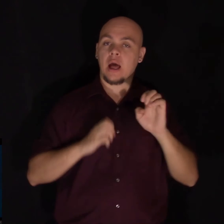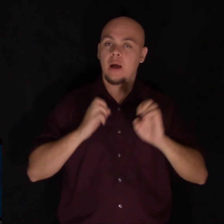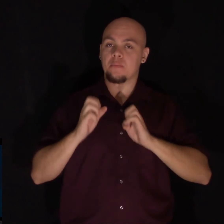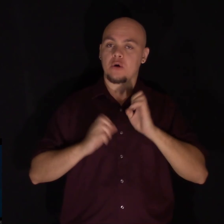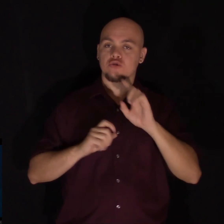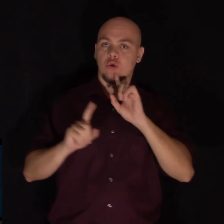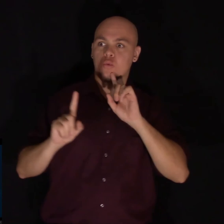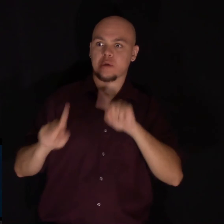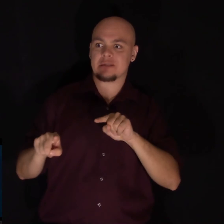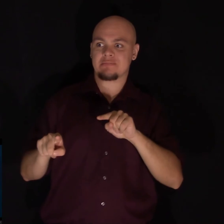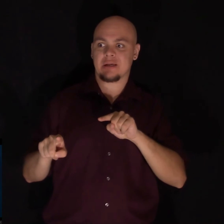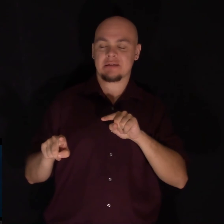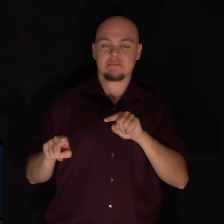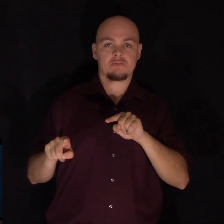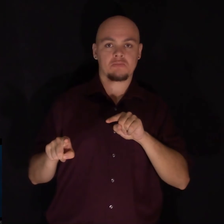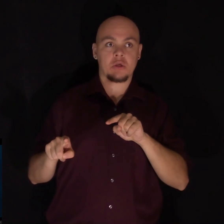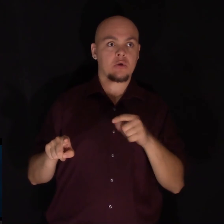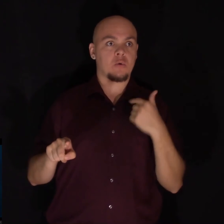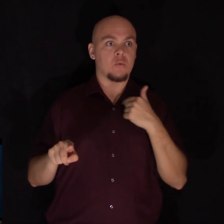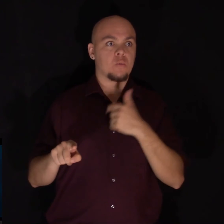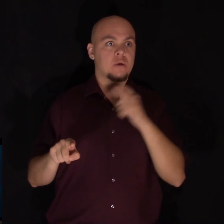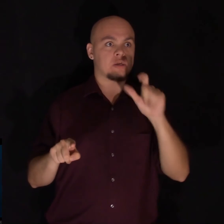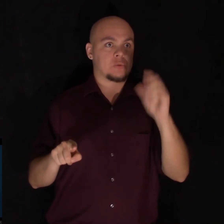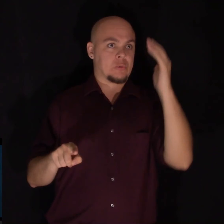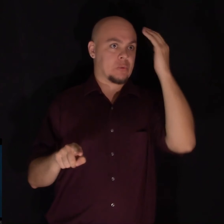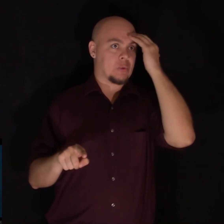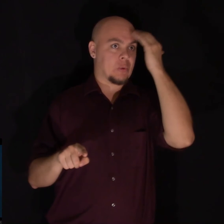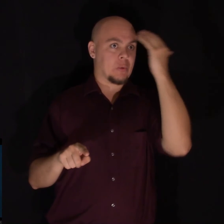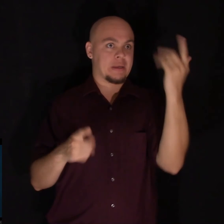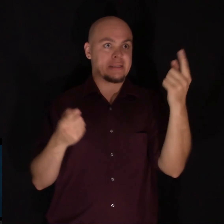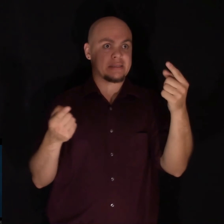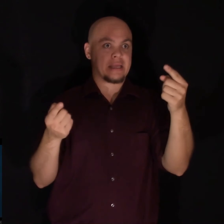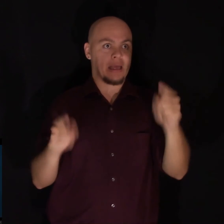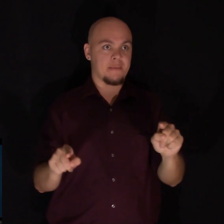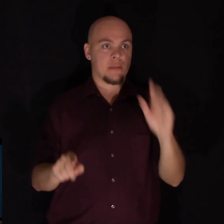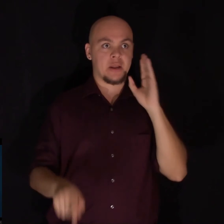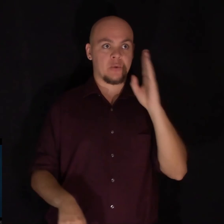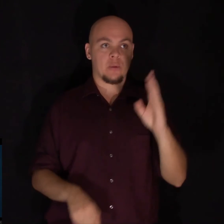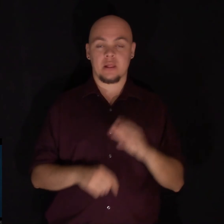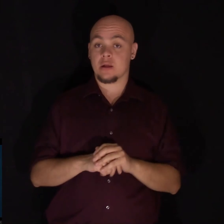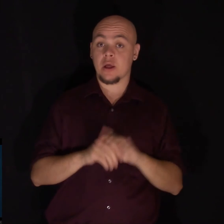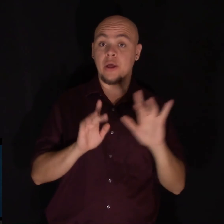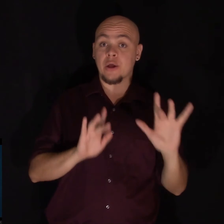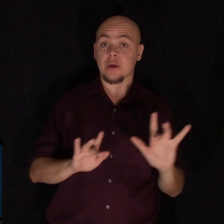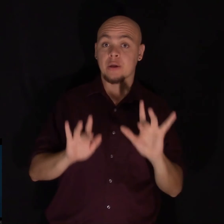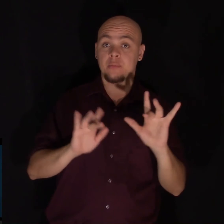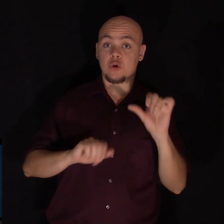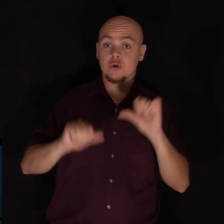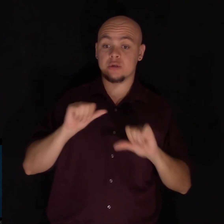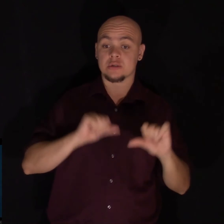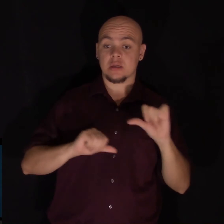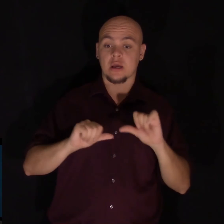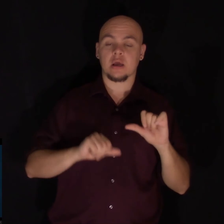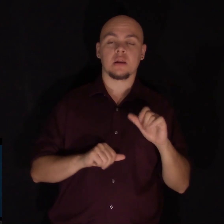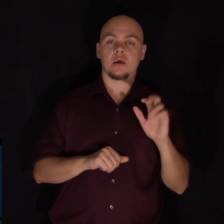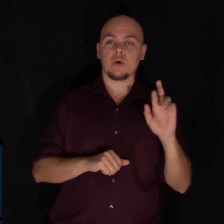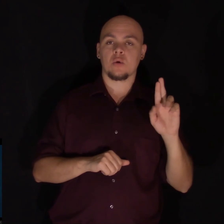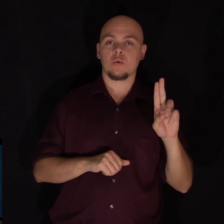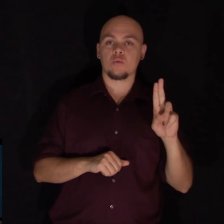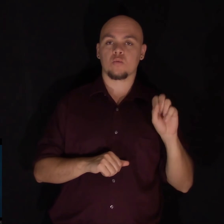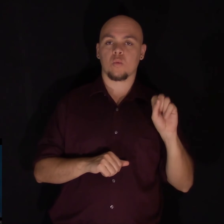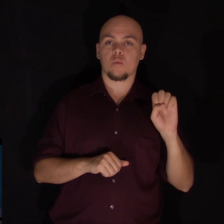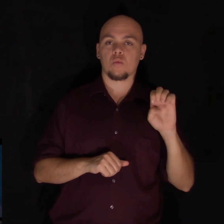response to what we have every reason to believe is coming. The computer scientist Stuart Russell has a nice analogy here. He